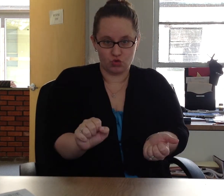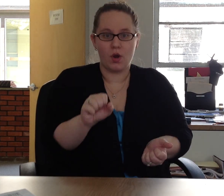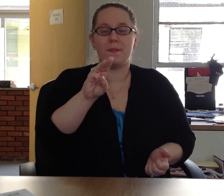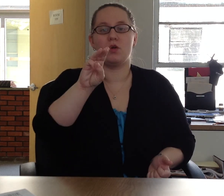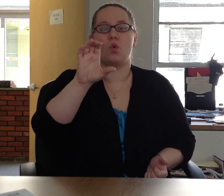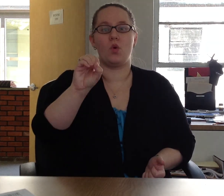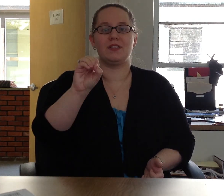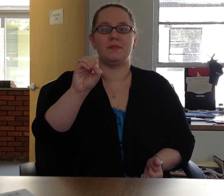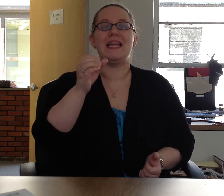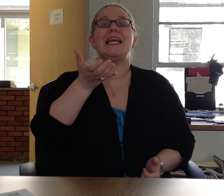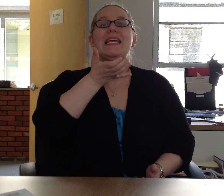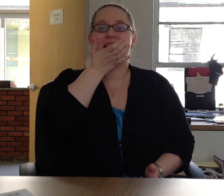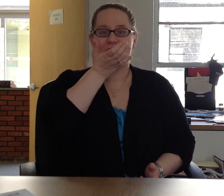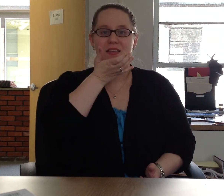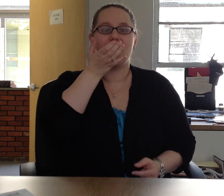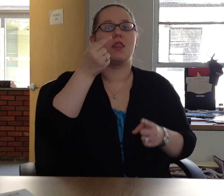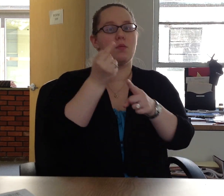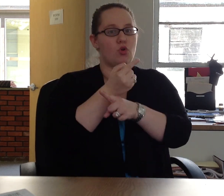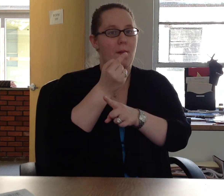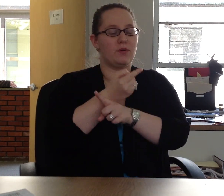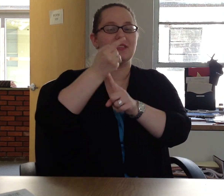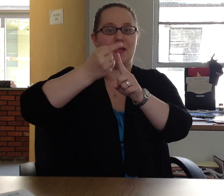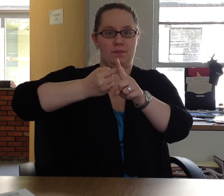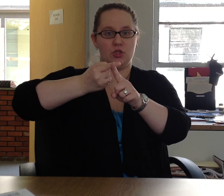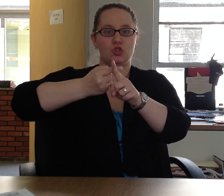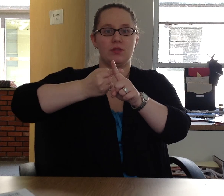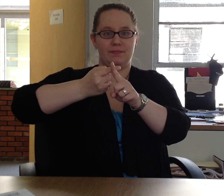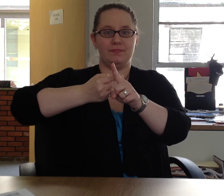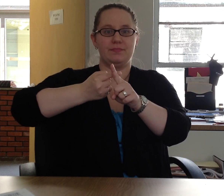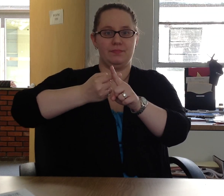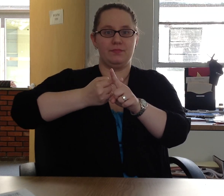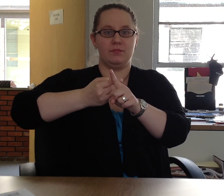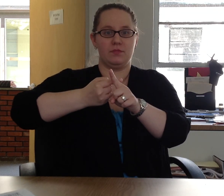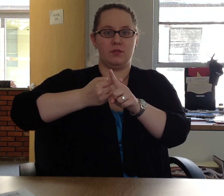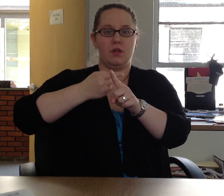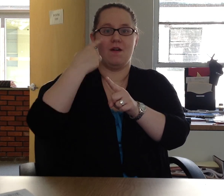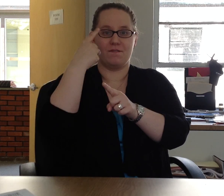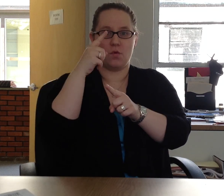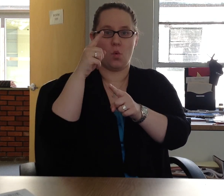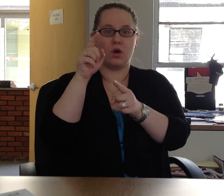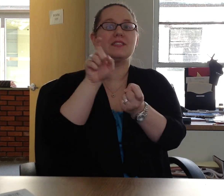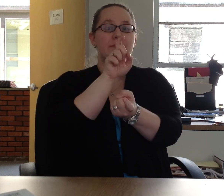at the proper temperature of the proper amount for the proper amount of time.